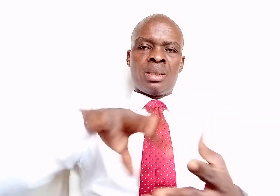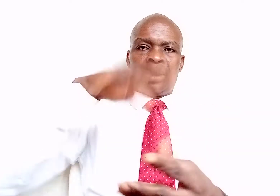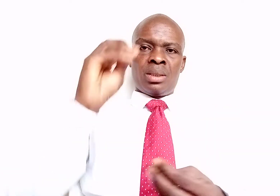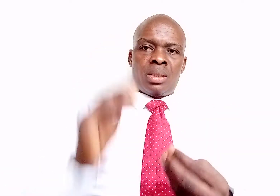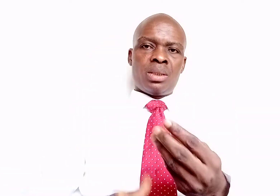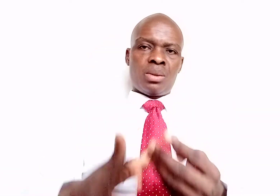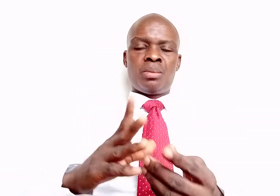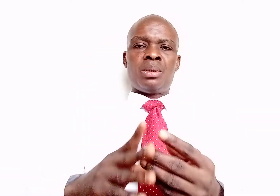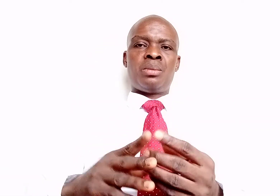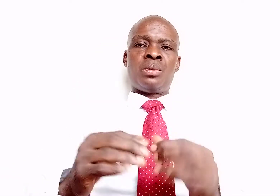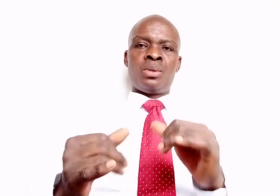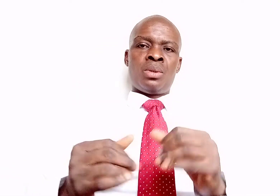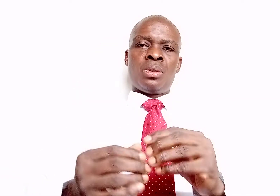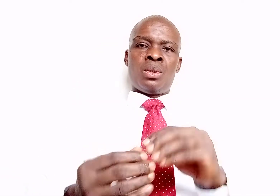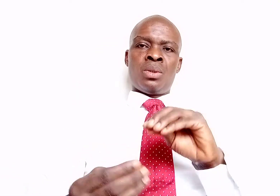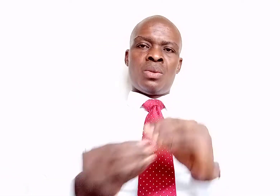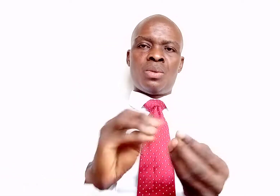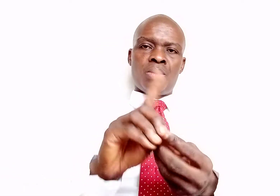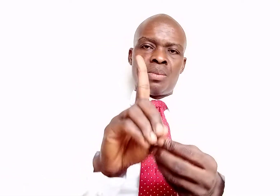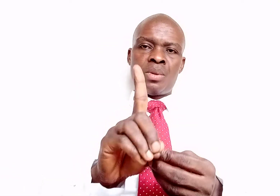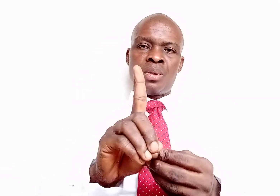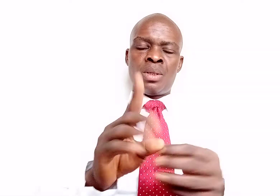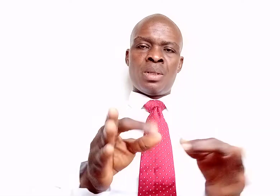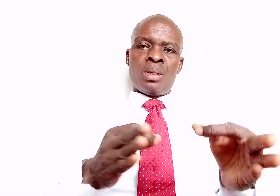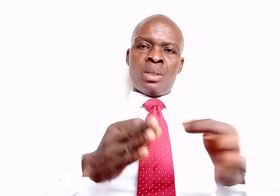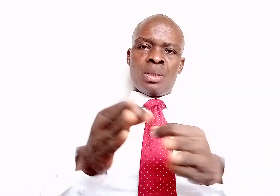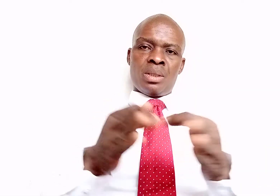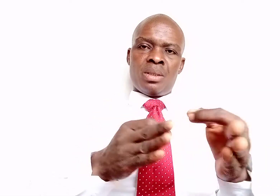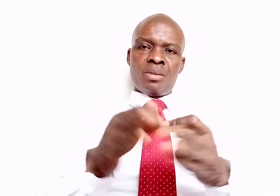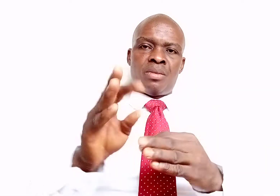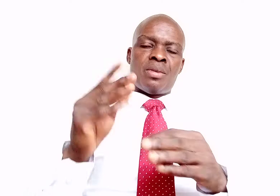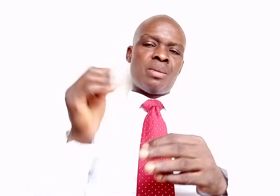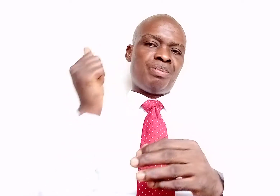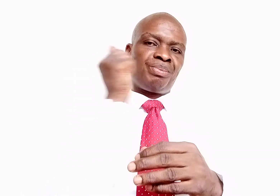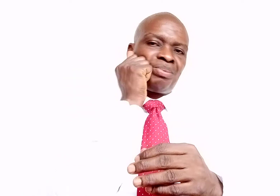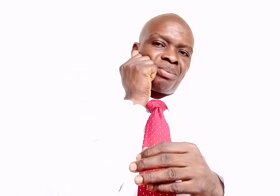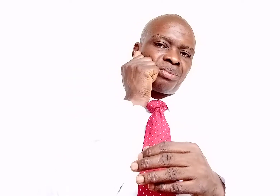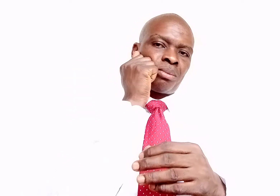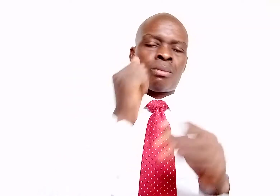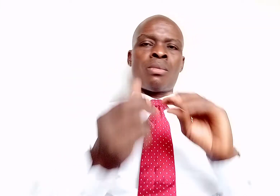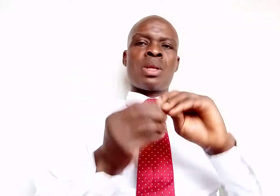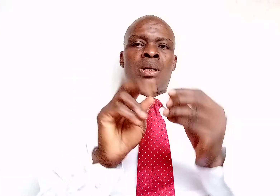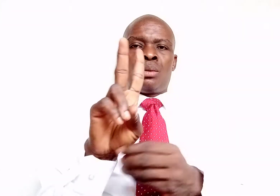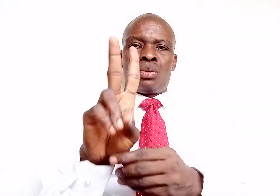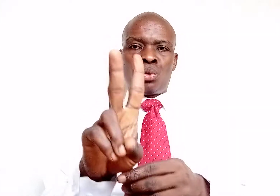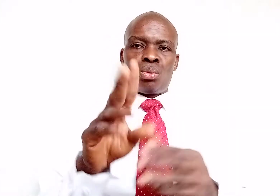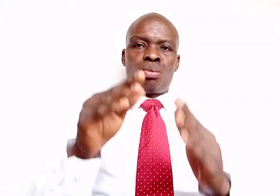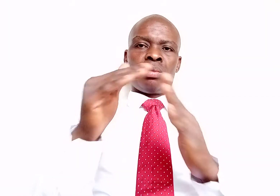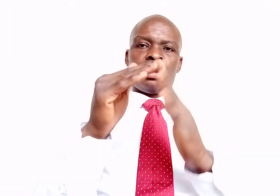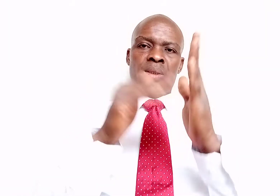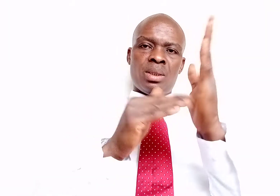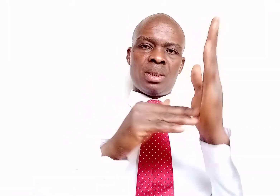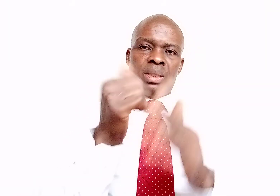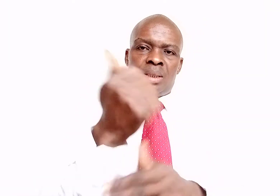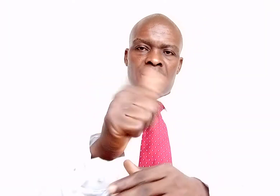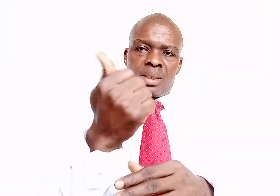to 1. Define menstruation. 2. List at least 10 common symptoms of